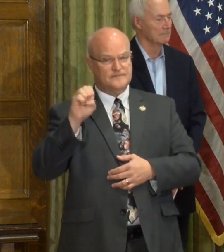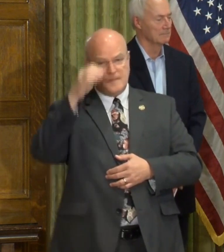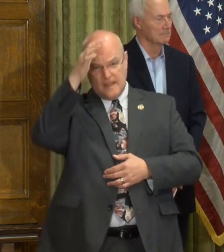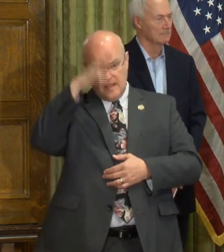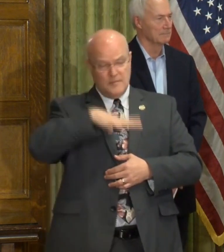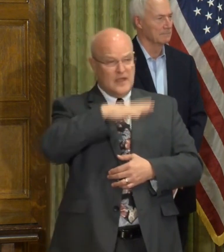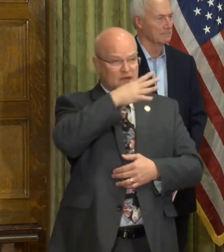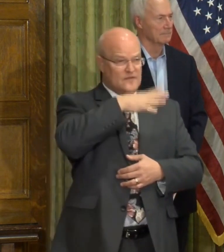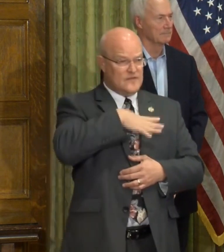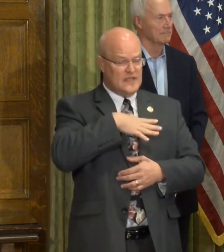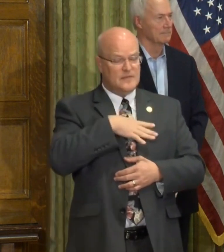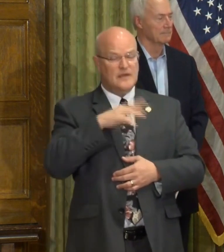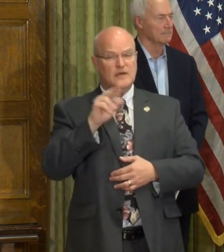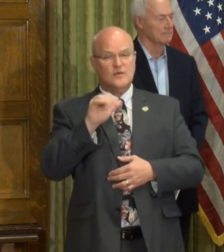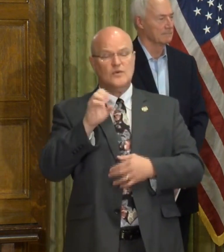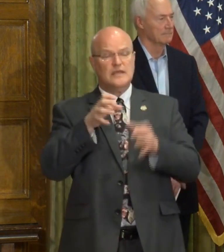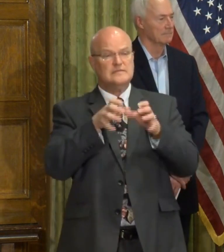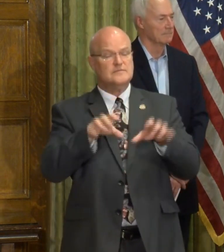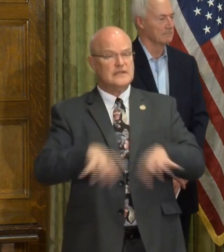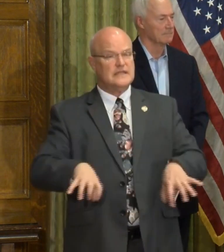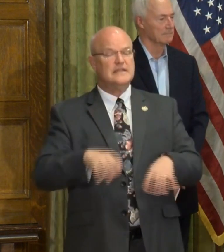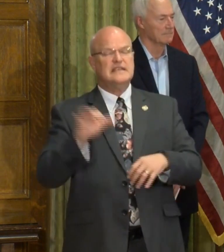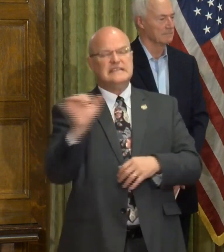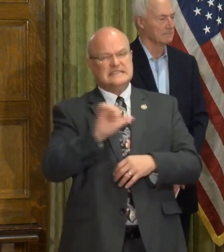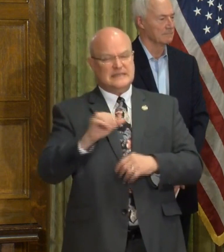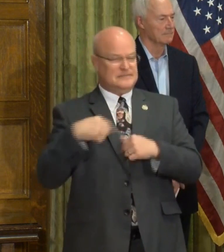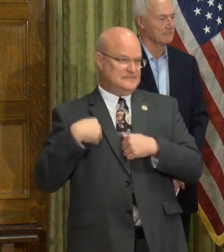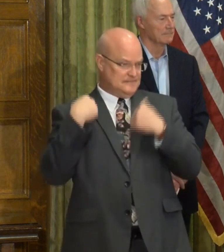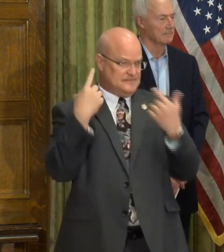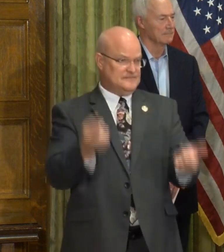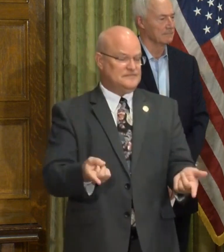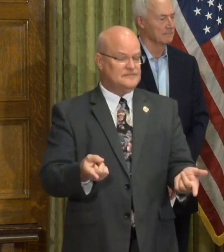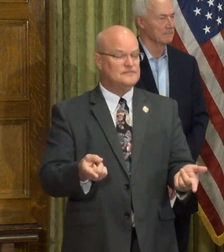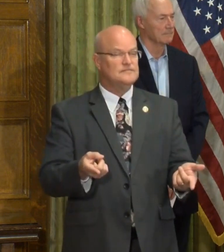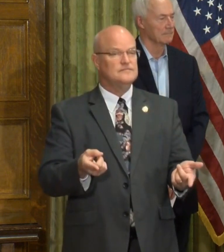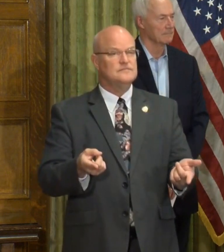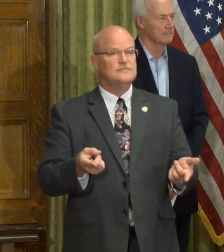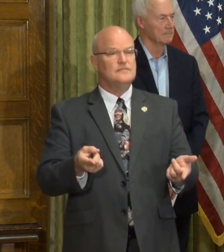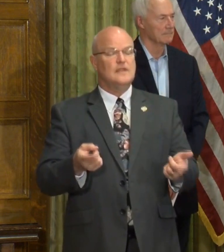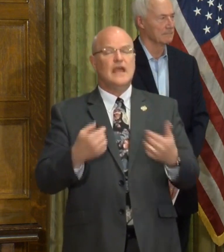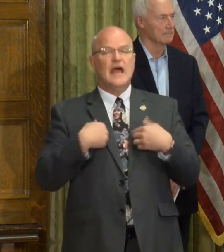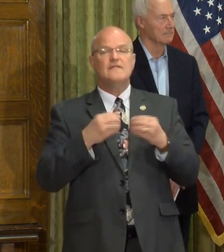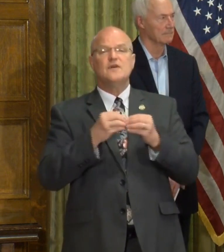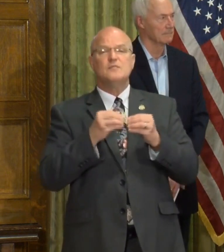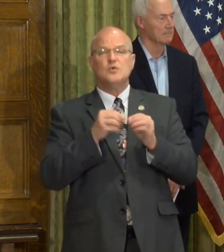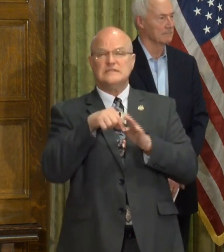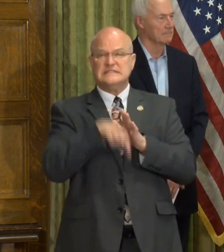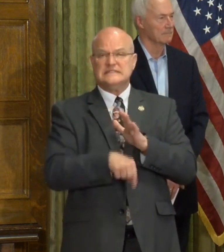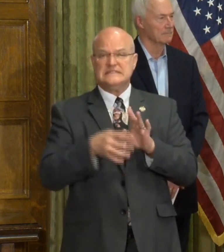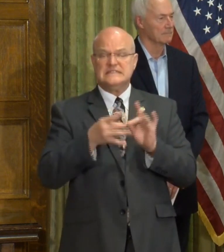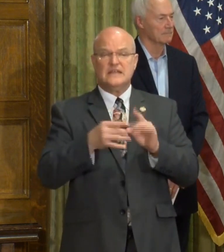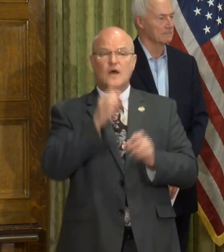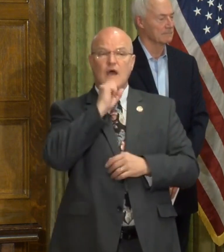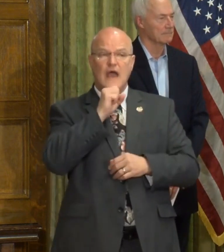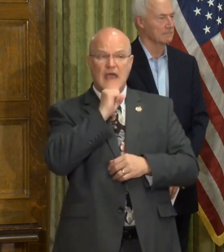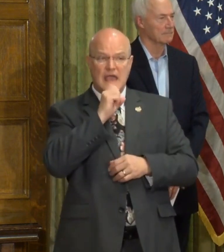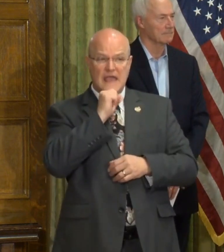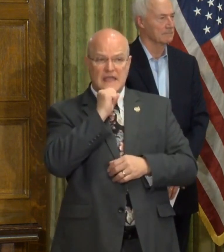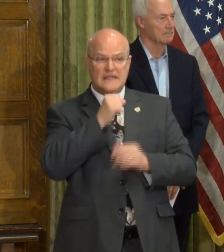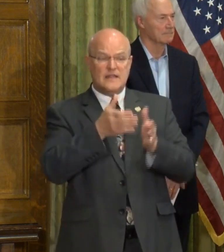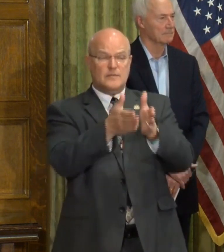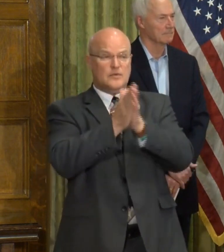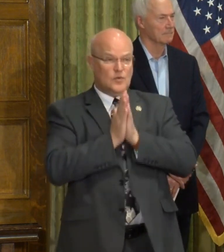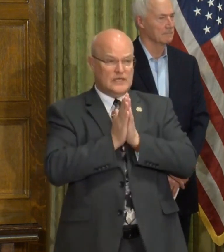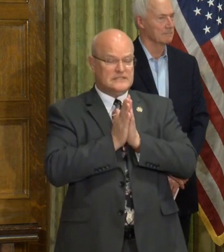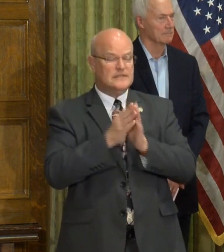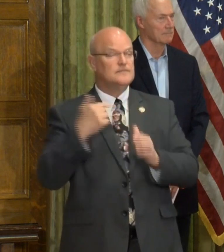gender breakdown and racial breakdown is similar to what it's been before. I have a little bit more detail on age breakdown